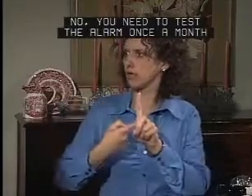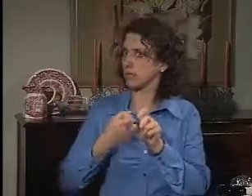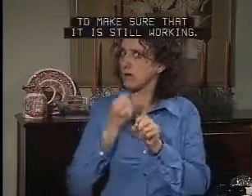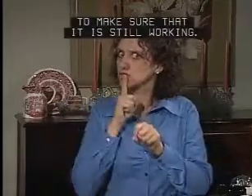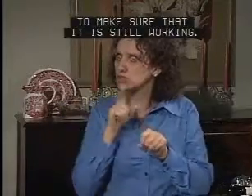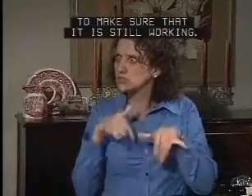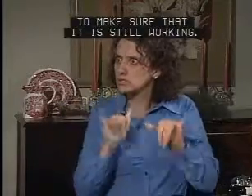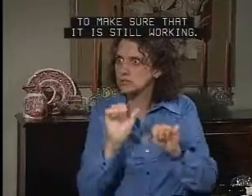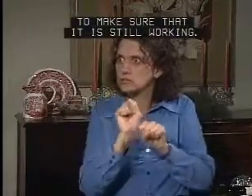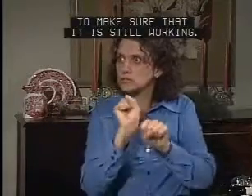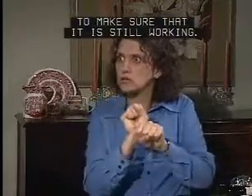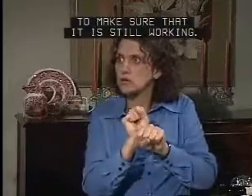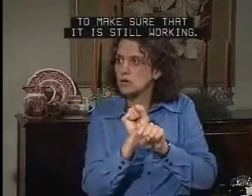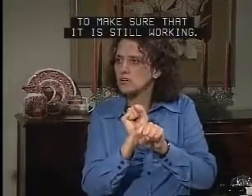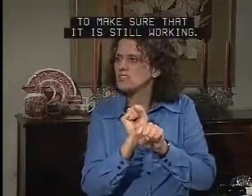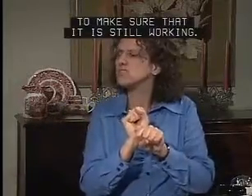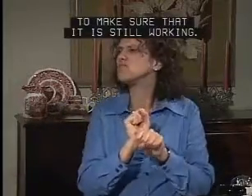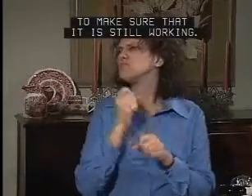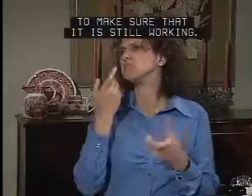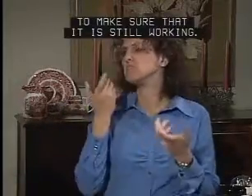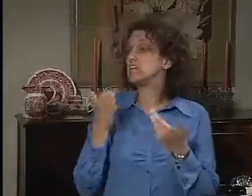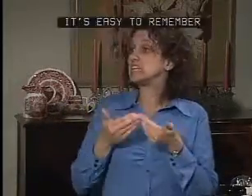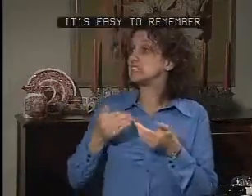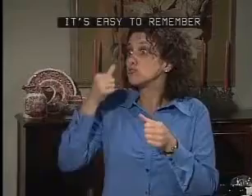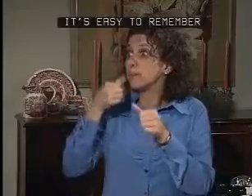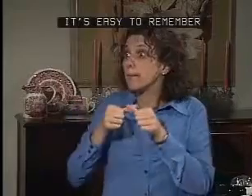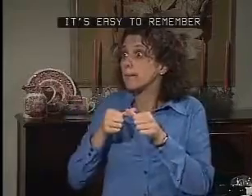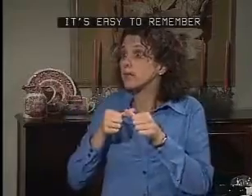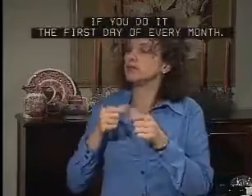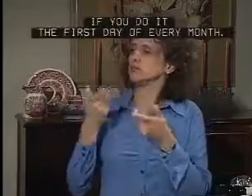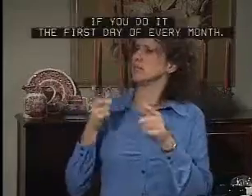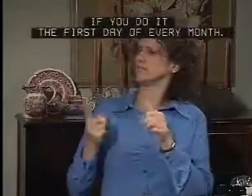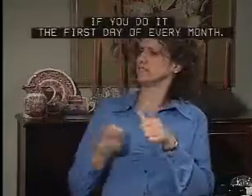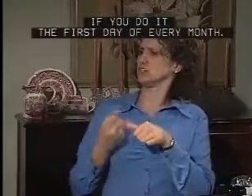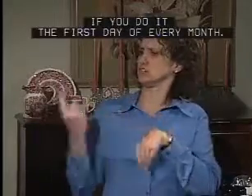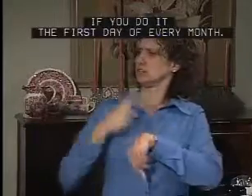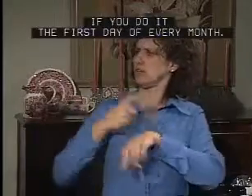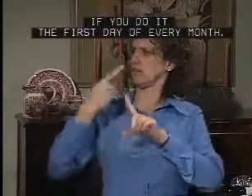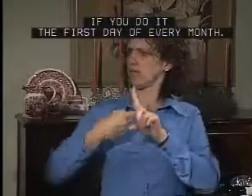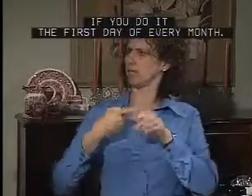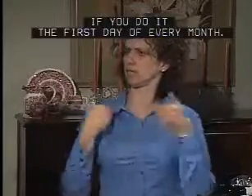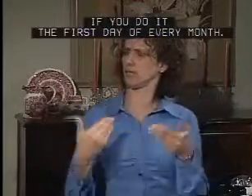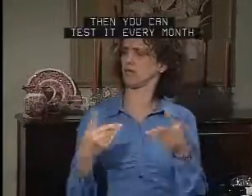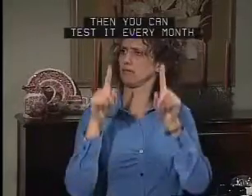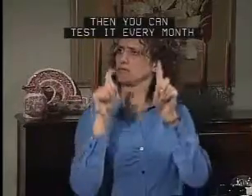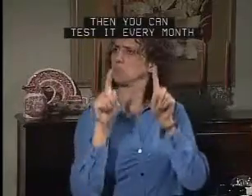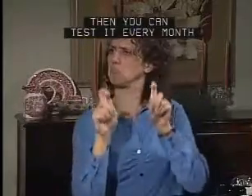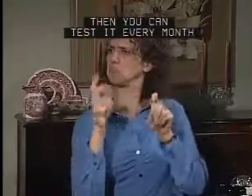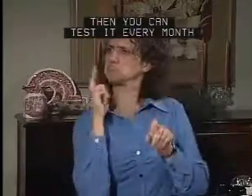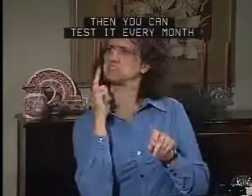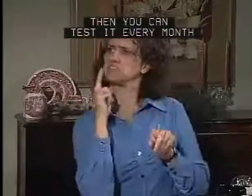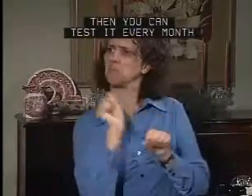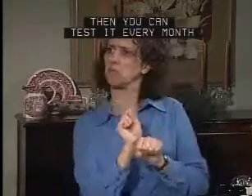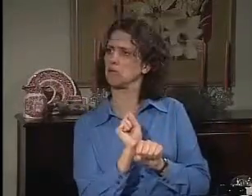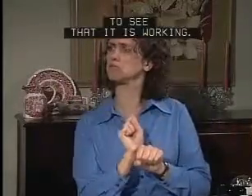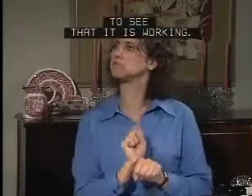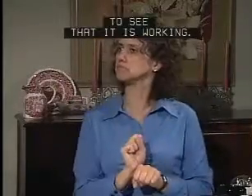to make sure that it's still working. It's easy to remember if you do it on the first day of every month. And then you can test it every month and see if it's